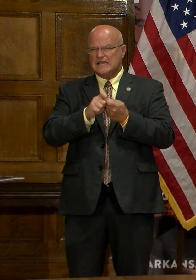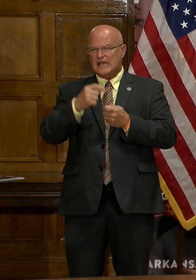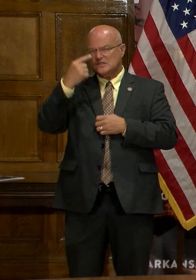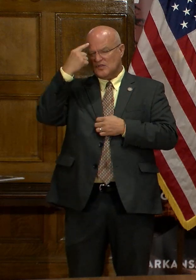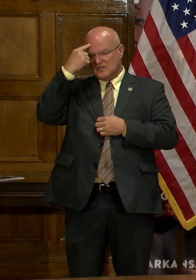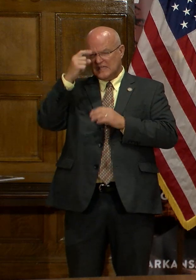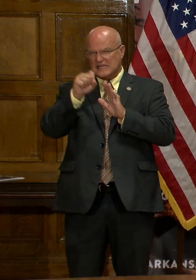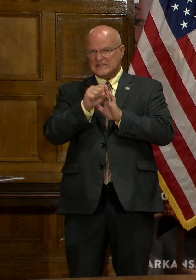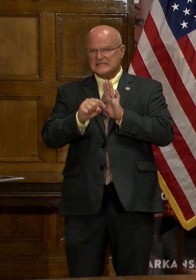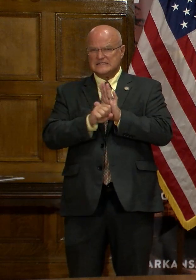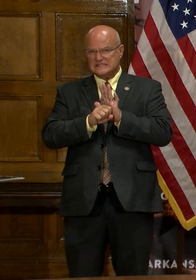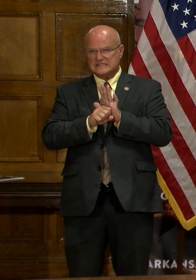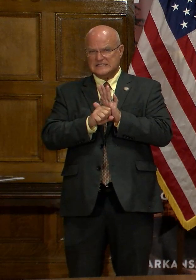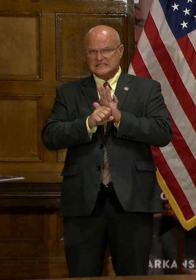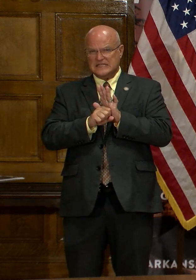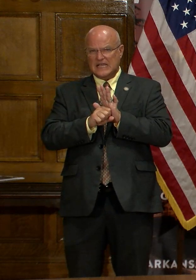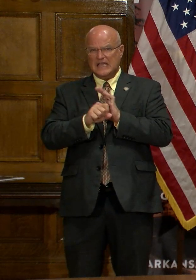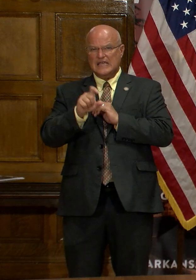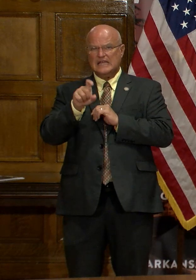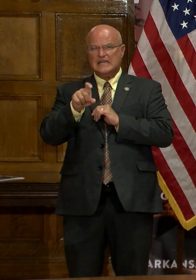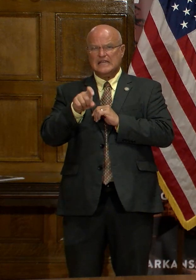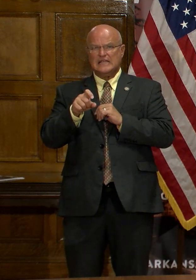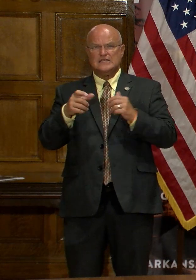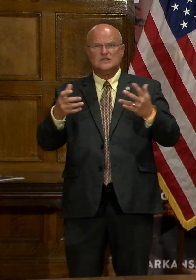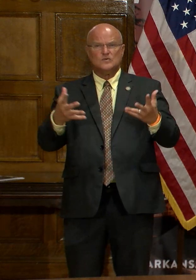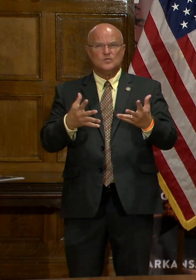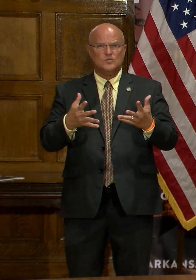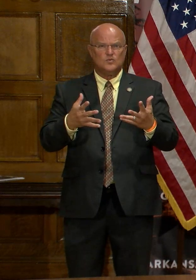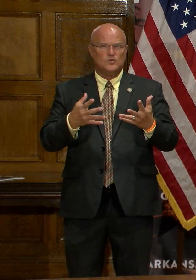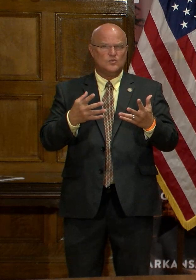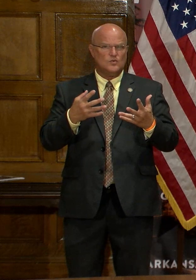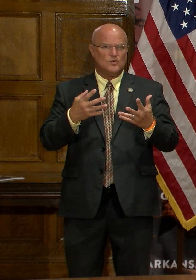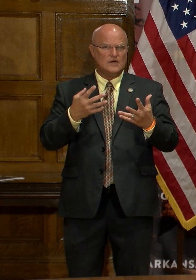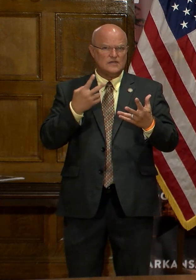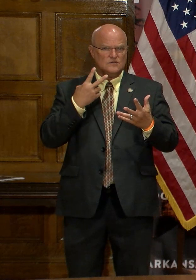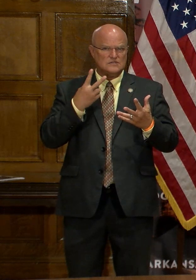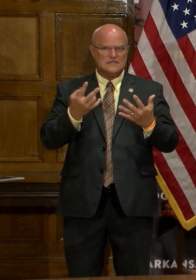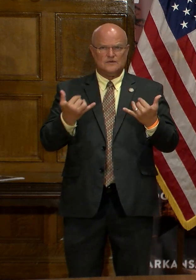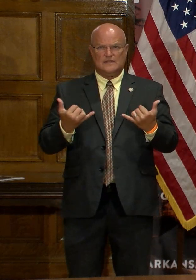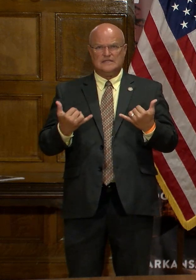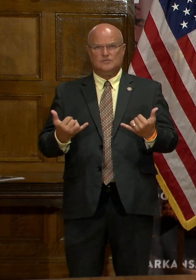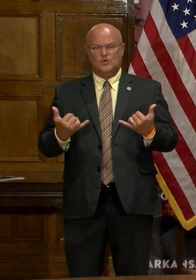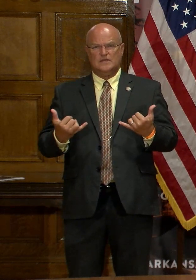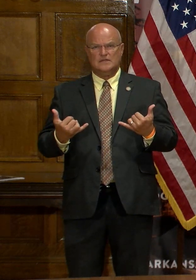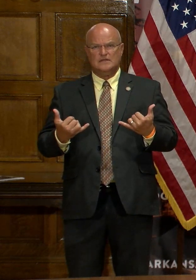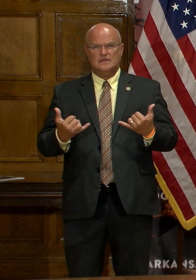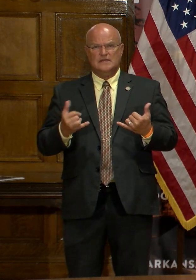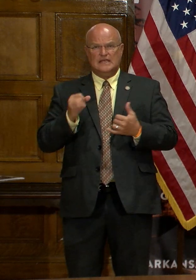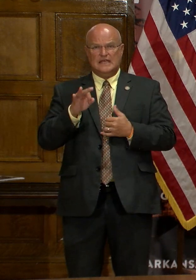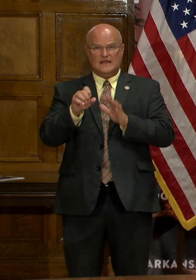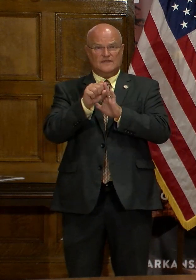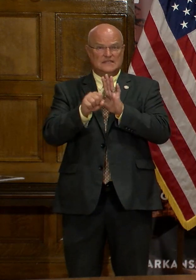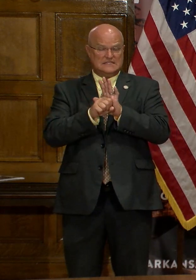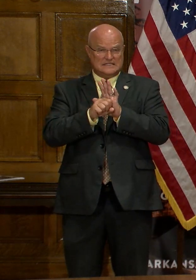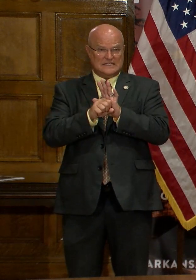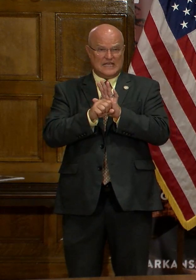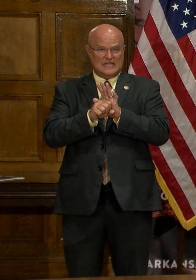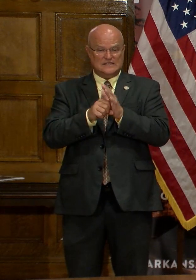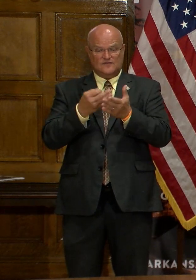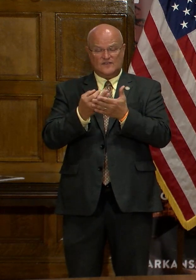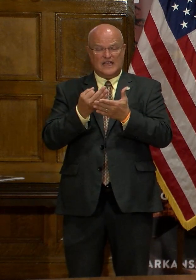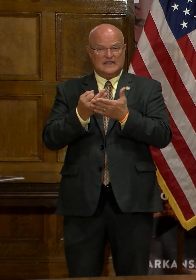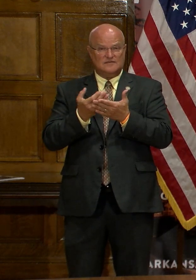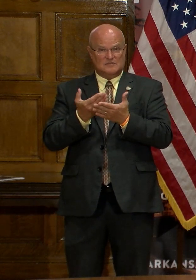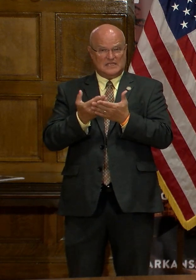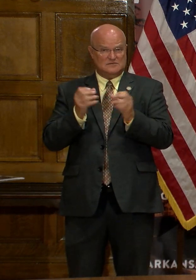think the state needs, or what are you seeking at this point, if the state's finances are doing